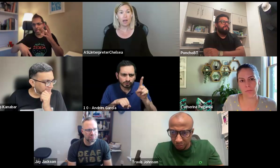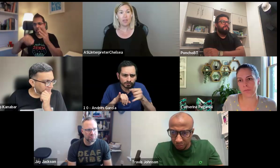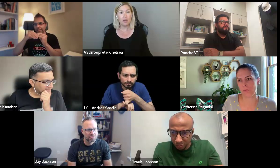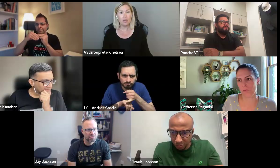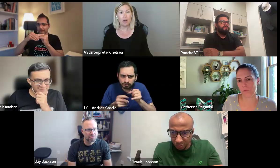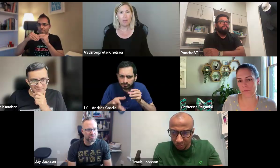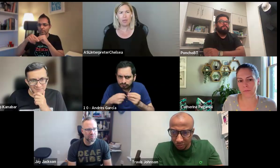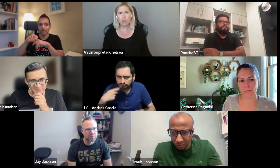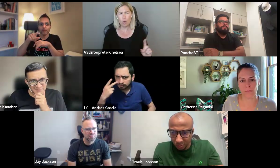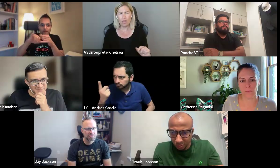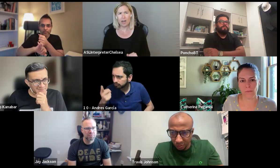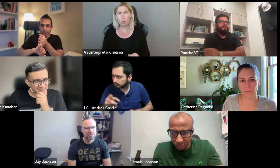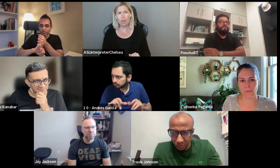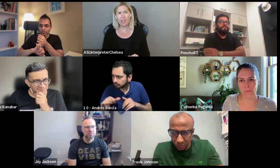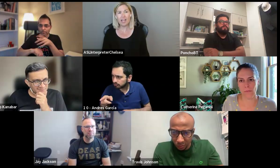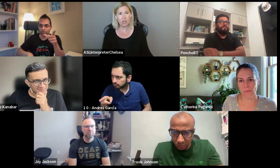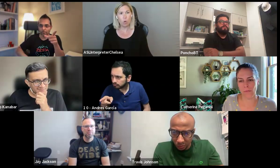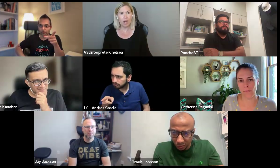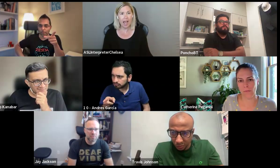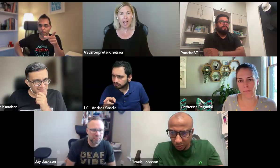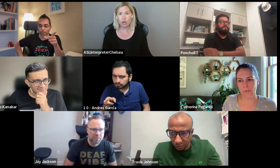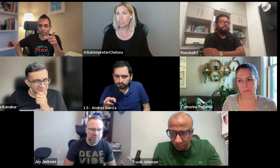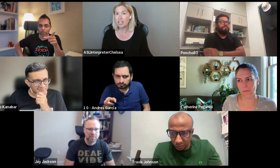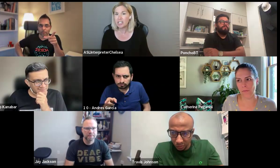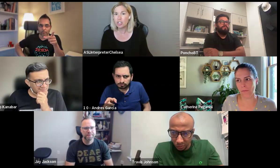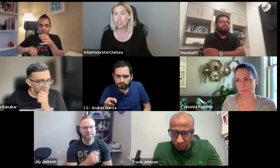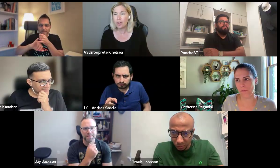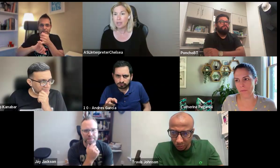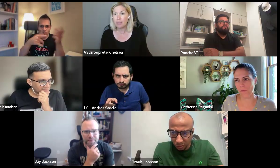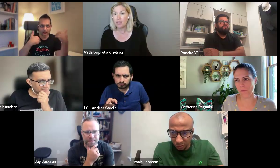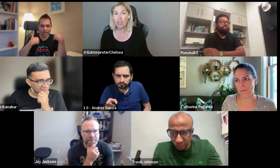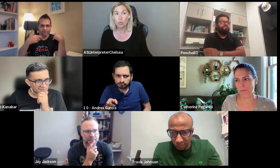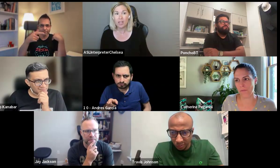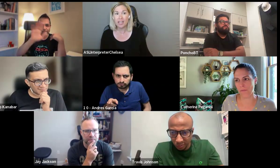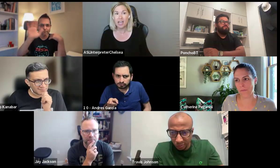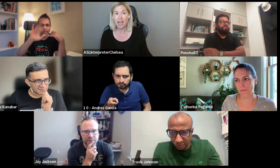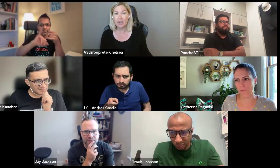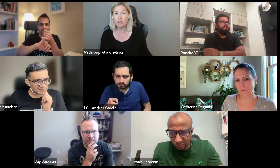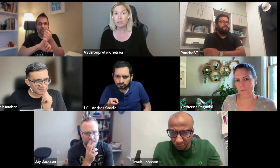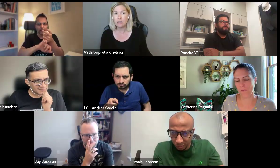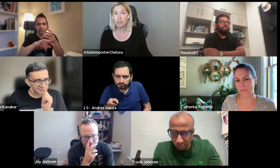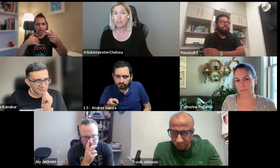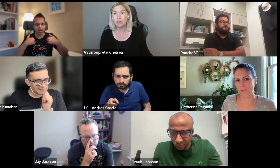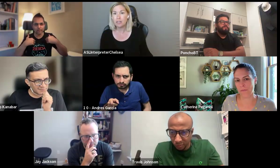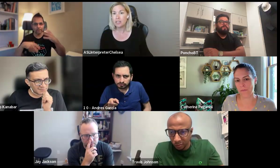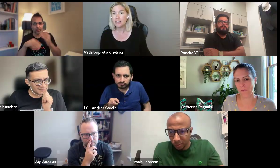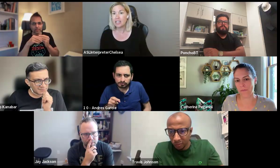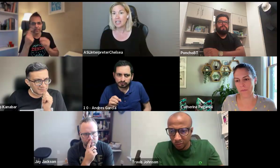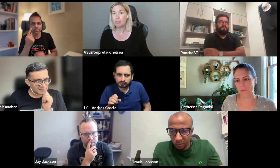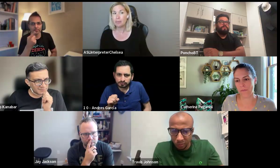I think there's one thing I did want to add, or Sandeep, did you have something that you would like to add? Sandeep?